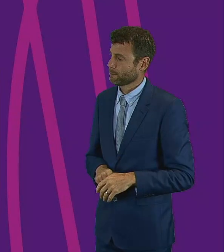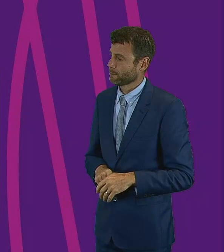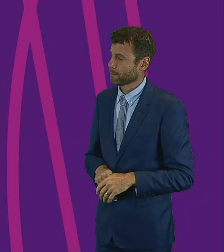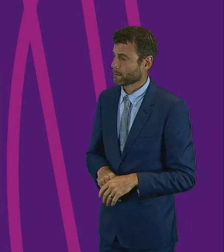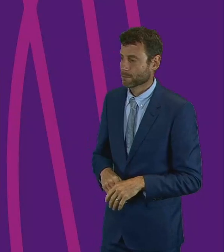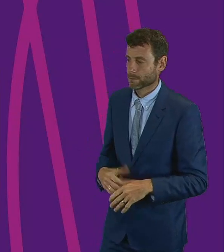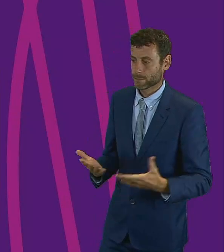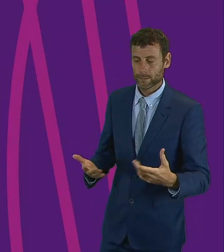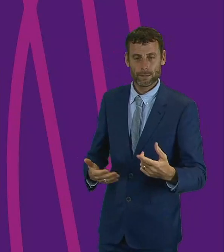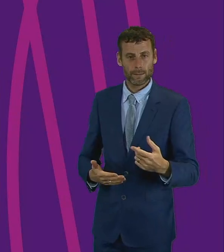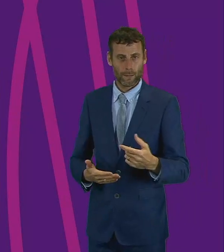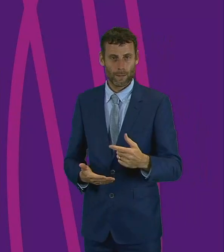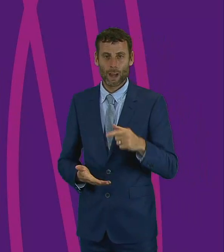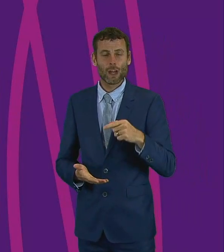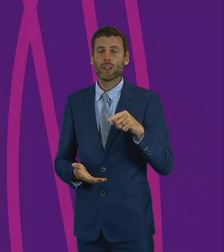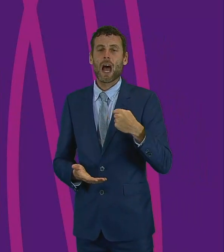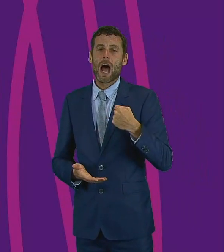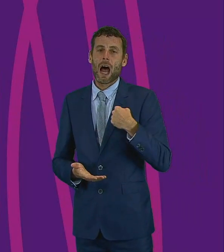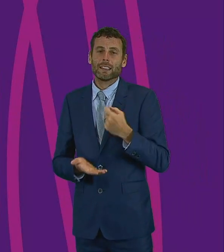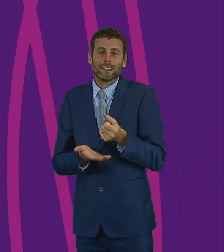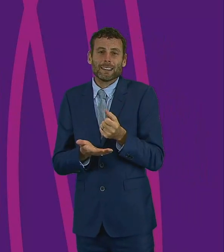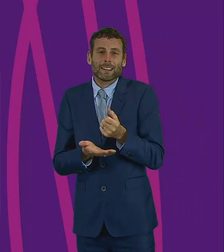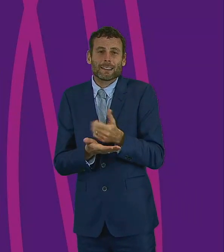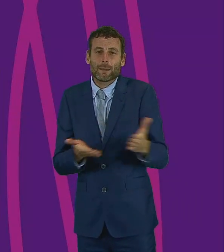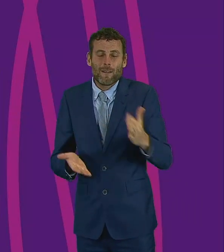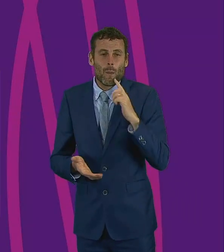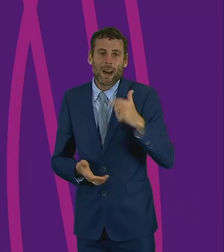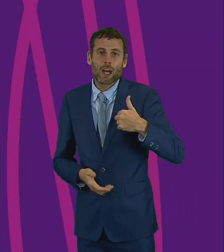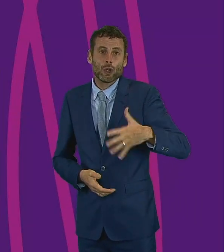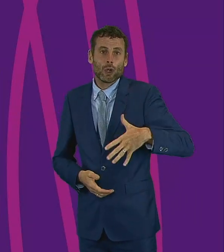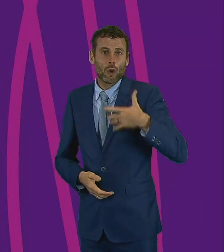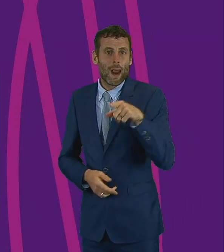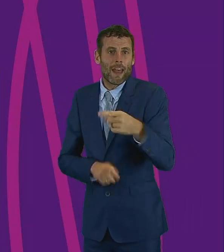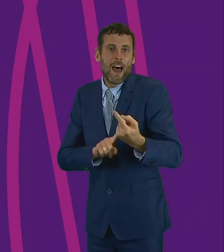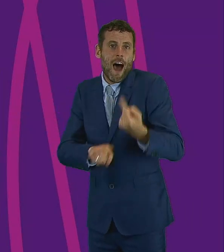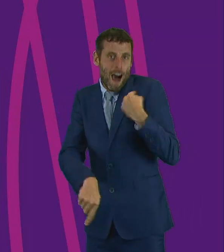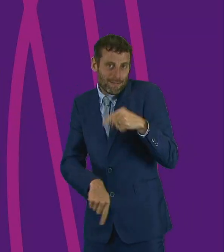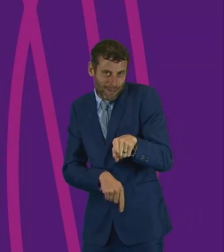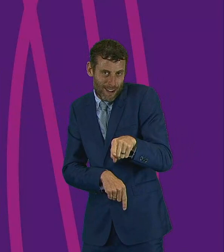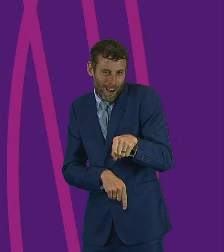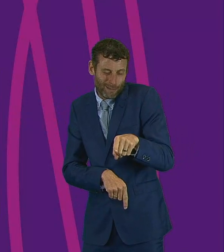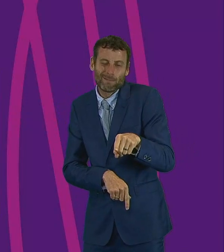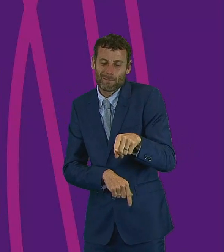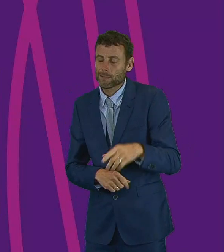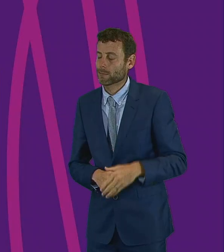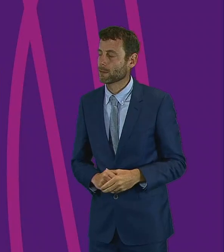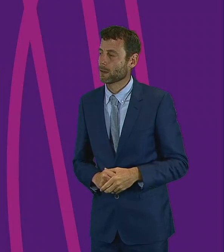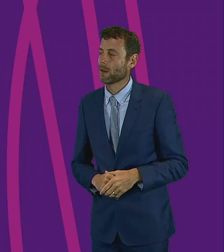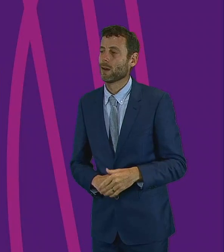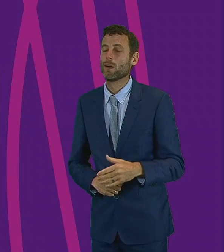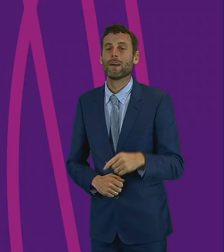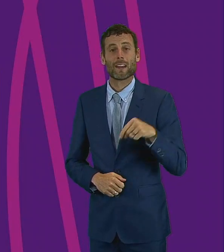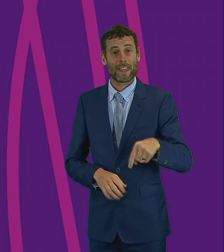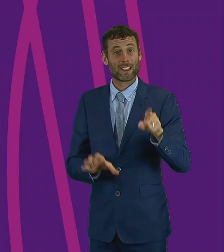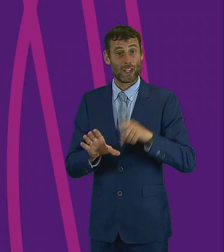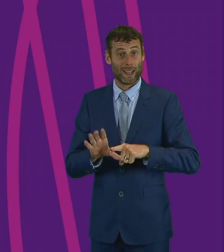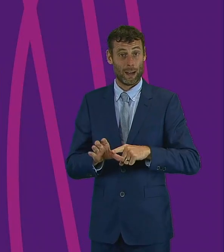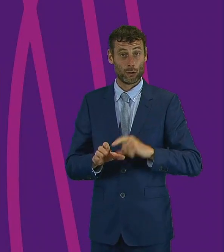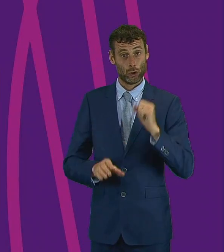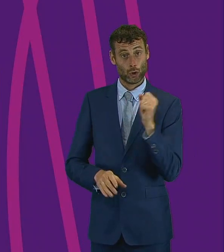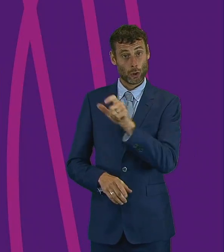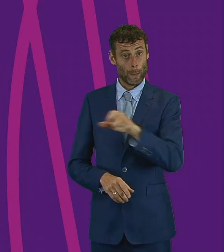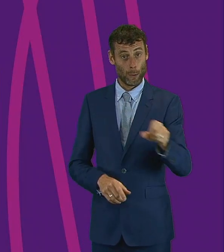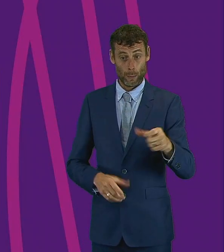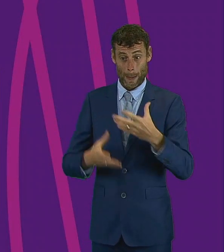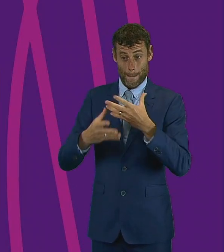But doesn't believe in it when she doesn't like the answer. Presiding Officer, this year Scottish school pupils missed an entire